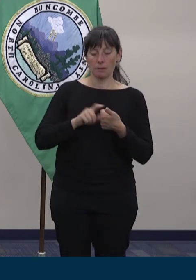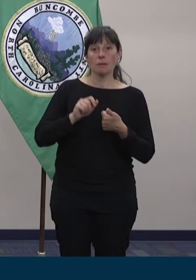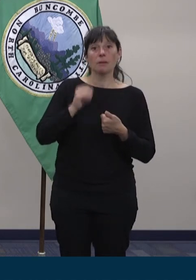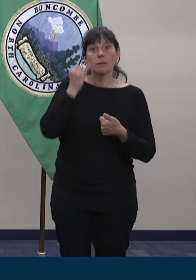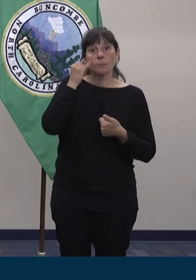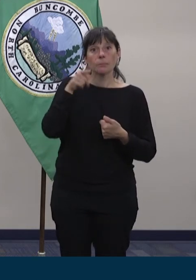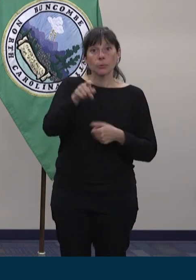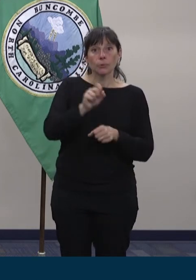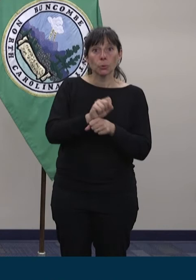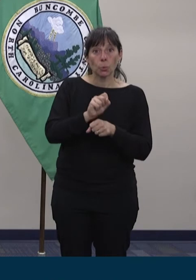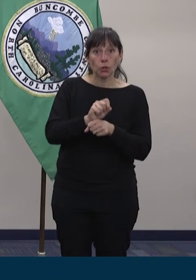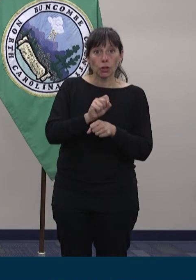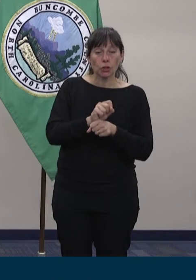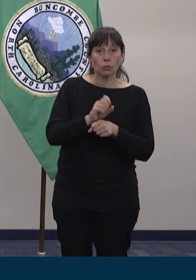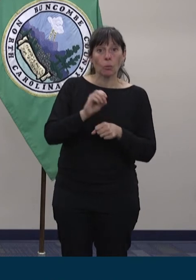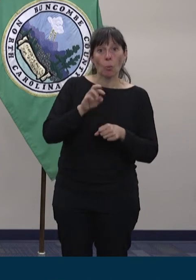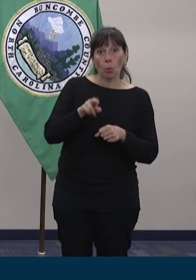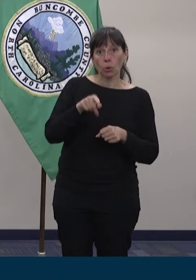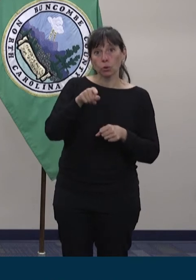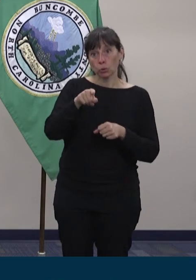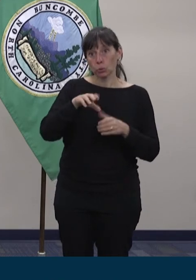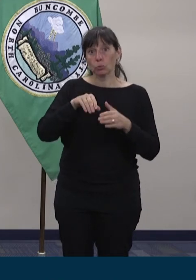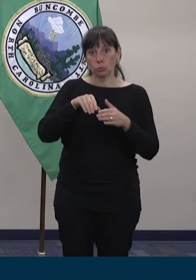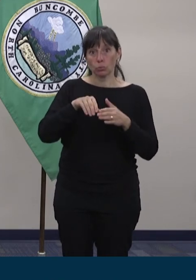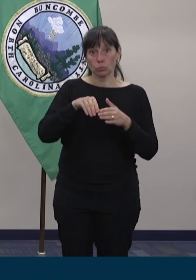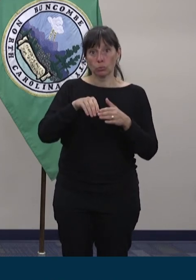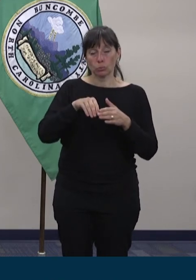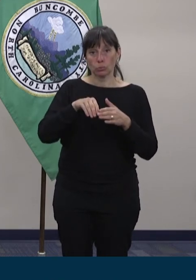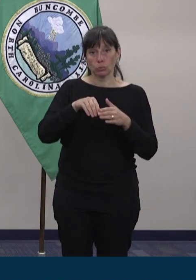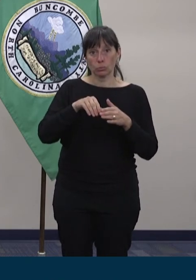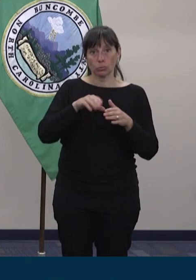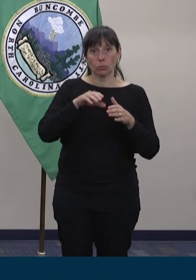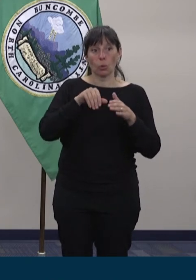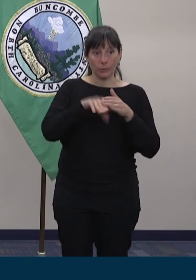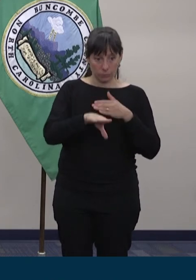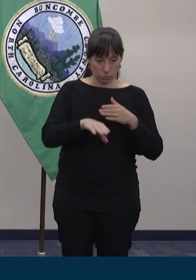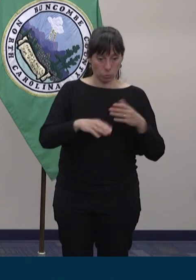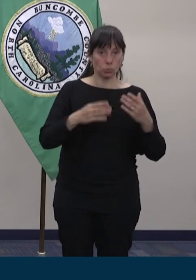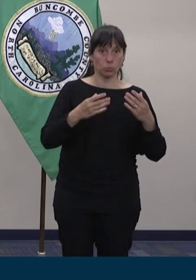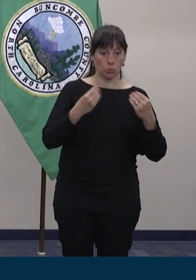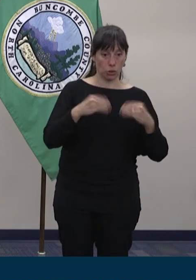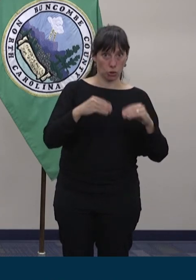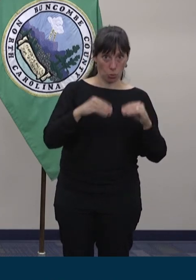workers, customers, or patrons who meet one of these following exceptions.